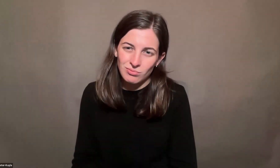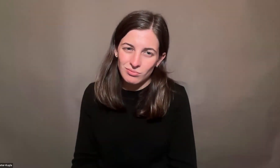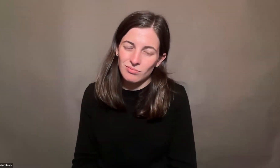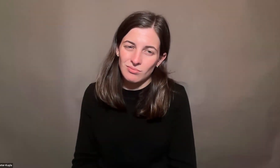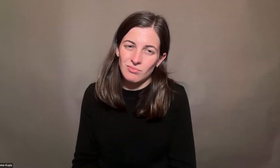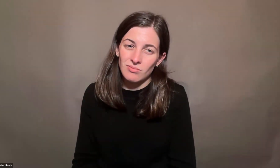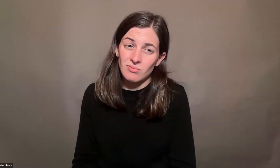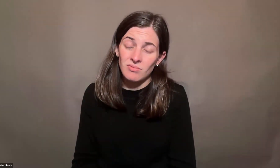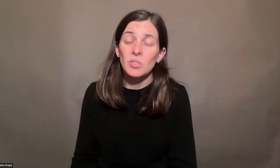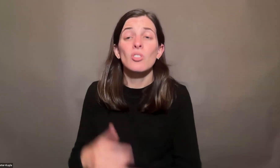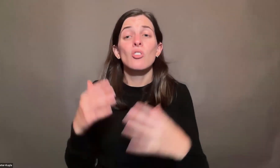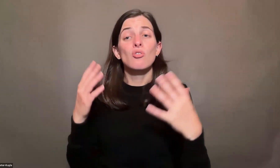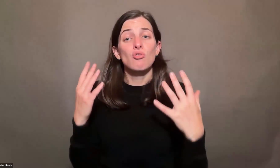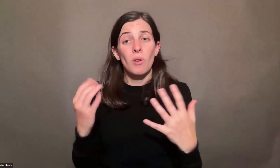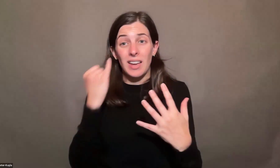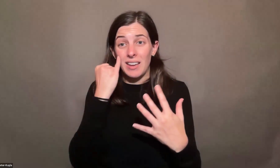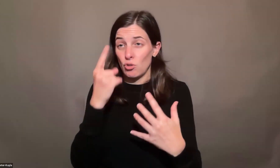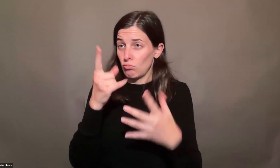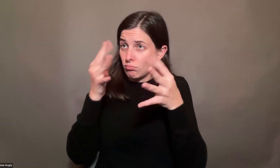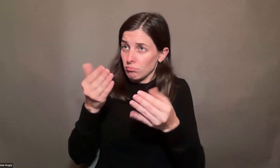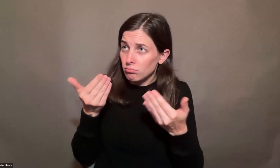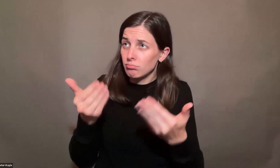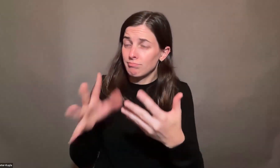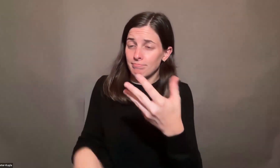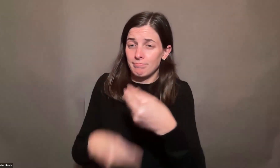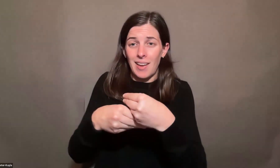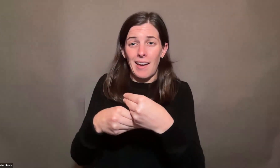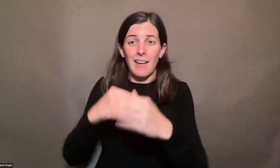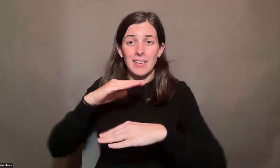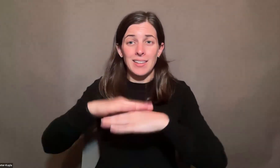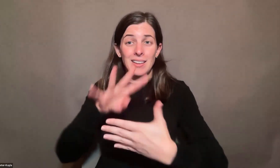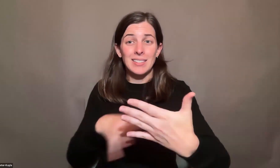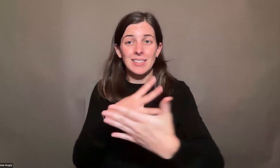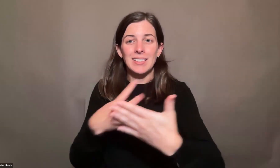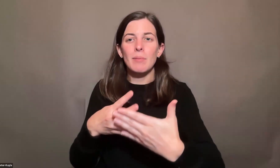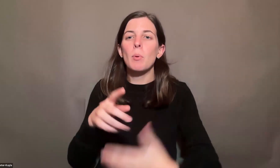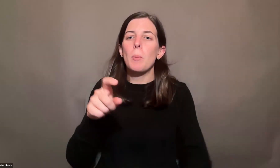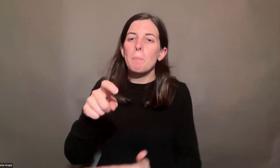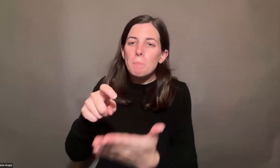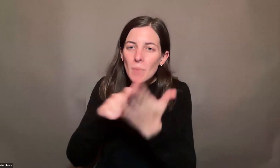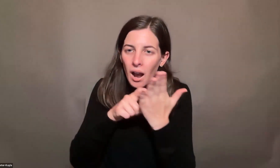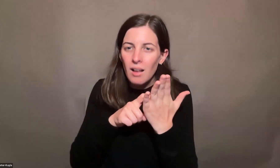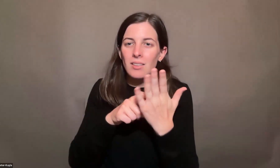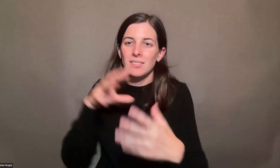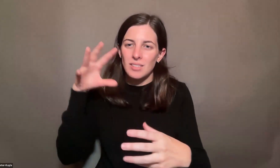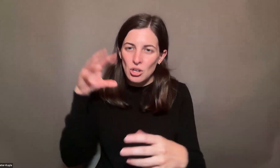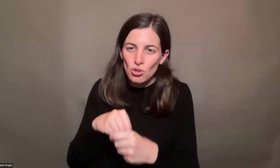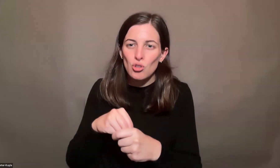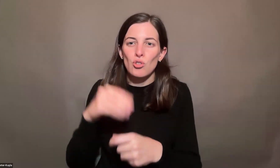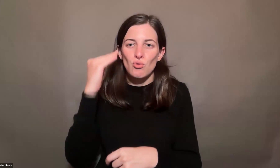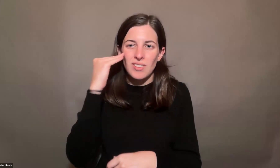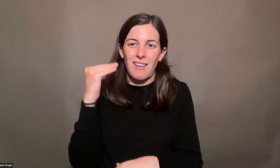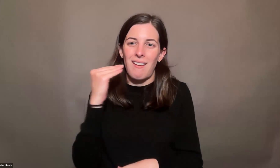creating a table in your document, make sure it has a header row. Don't let your rows break across pages. So don't let